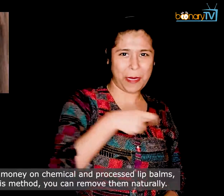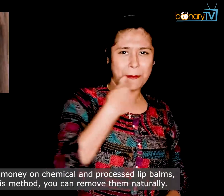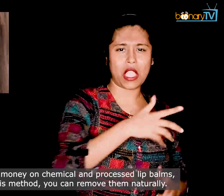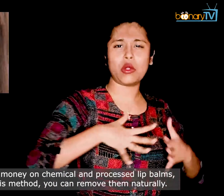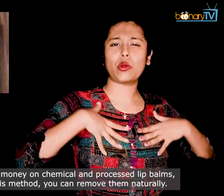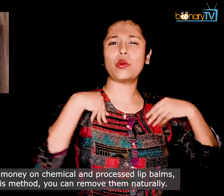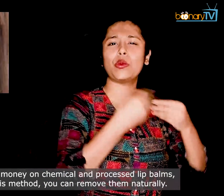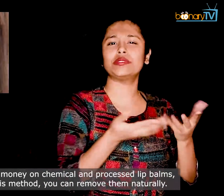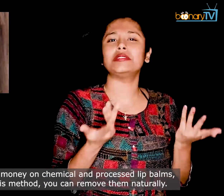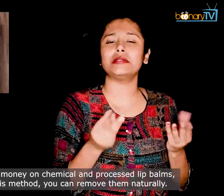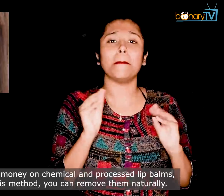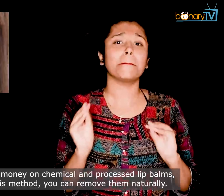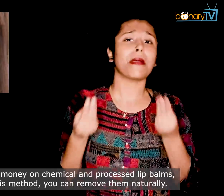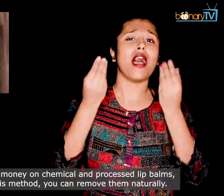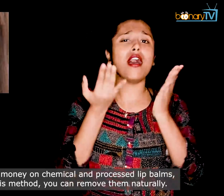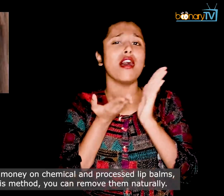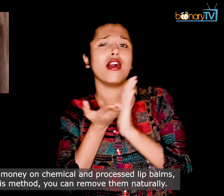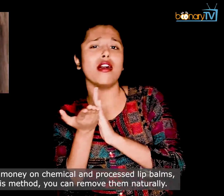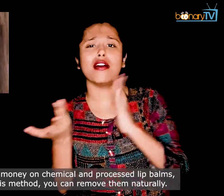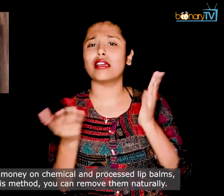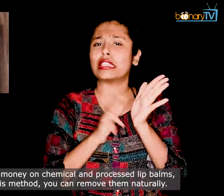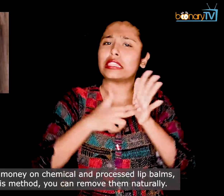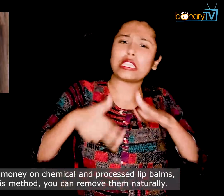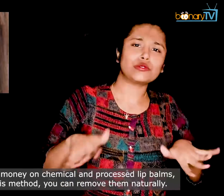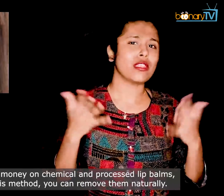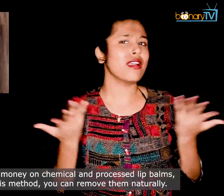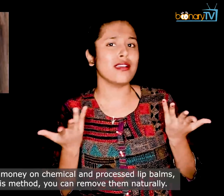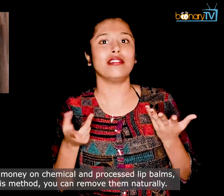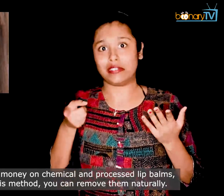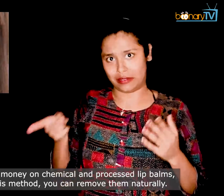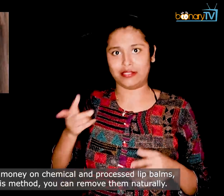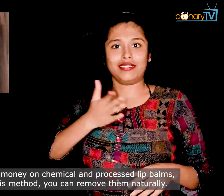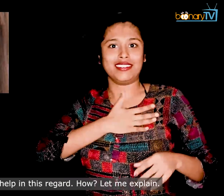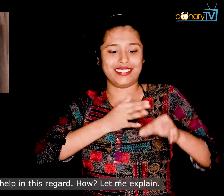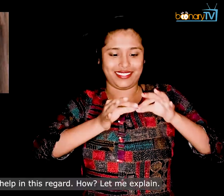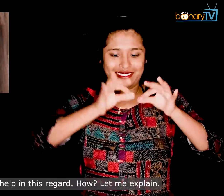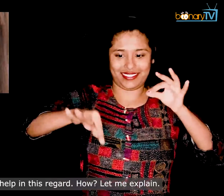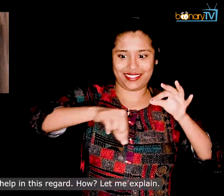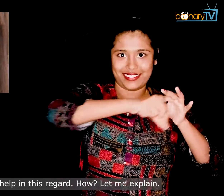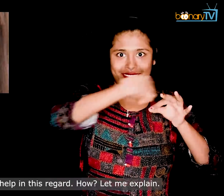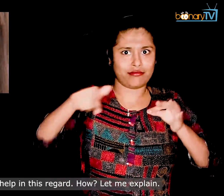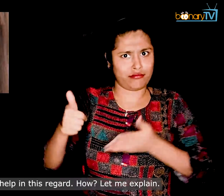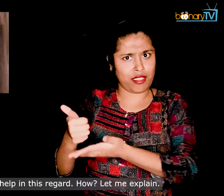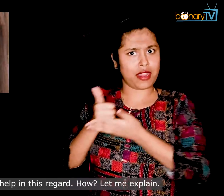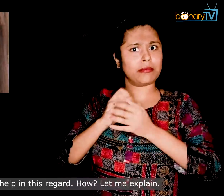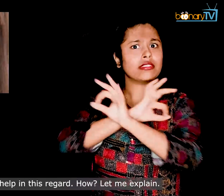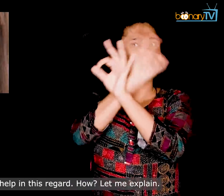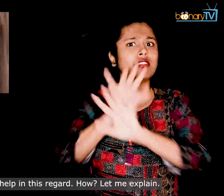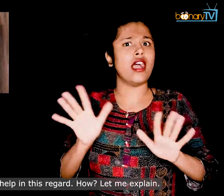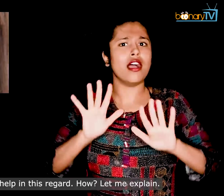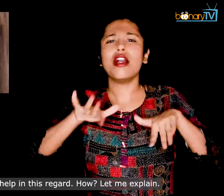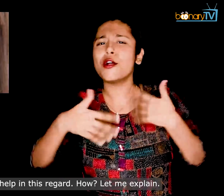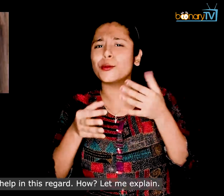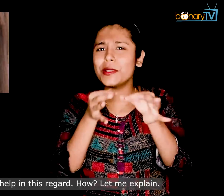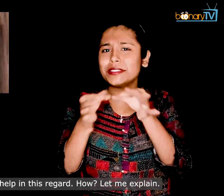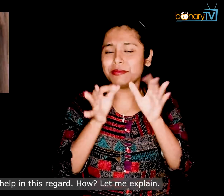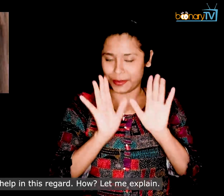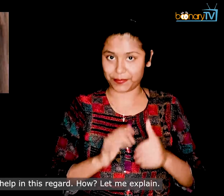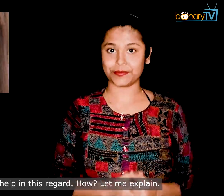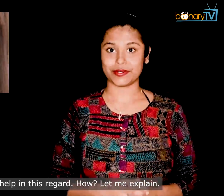method, you can remove them naturally. Coriander can help in this regard. How? Let